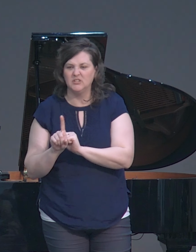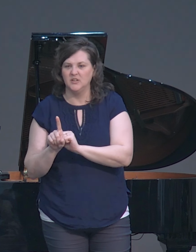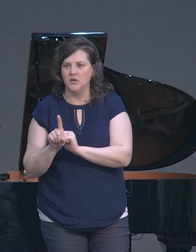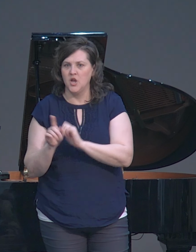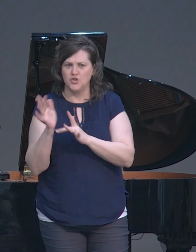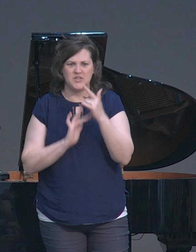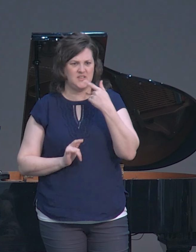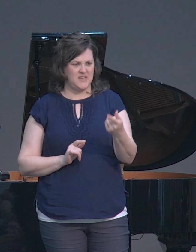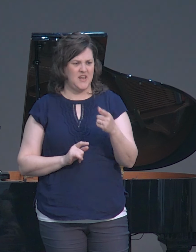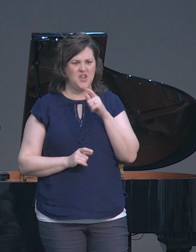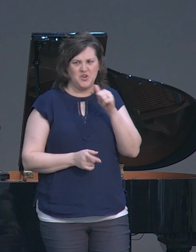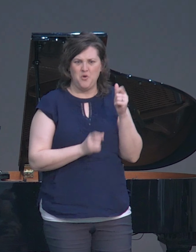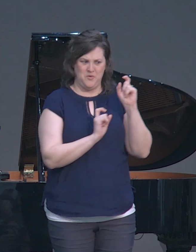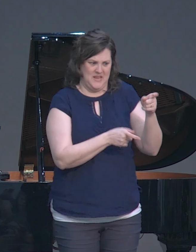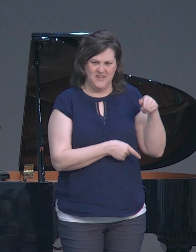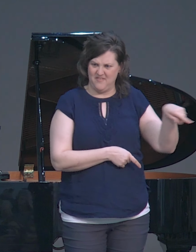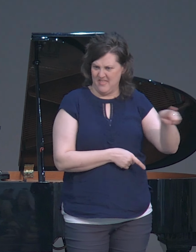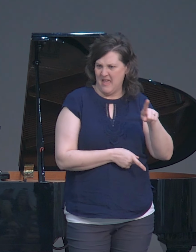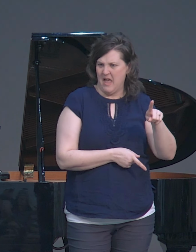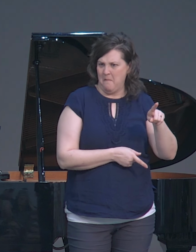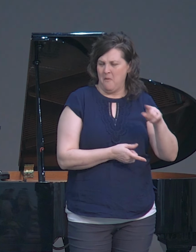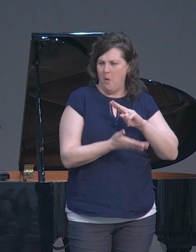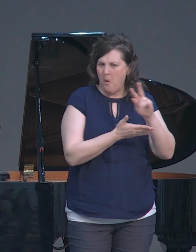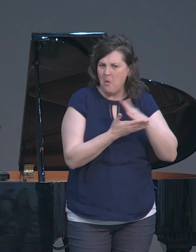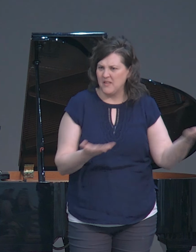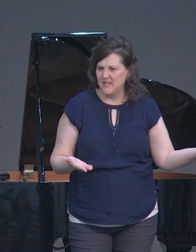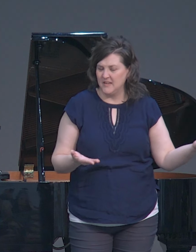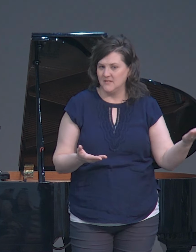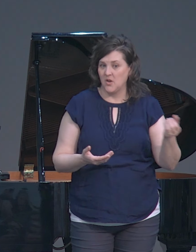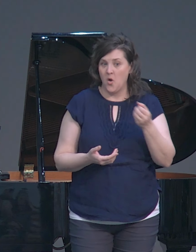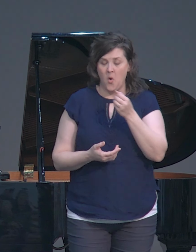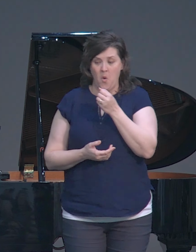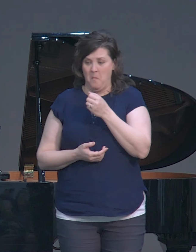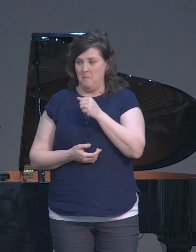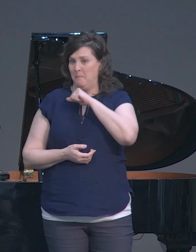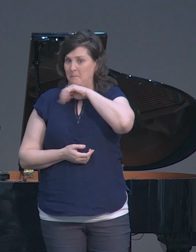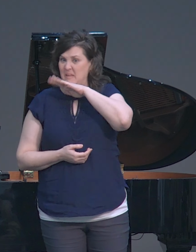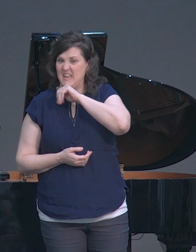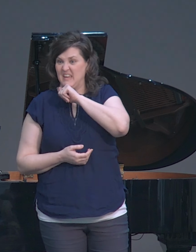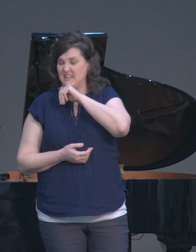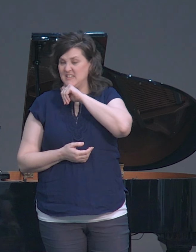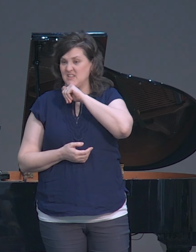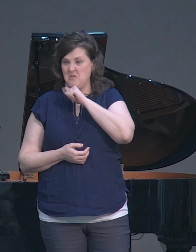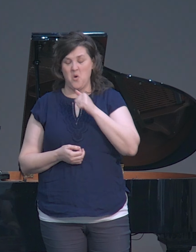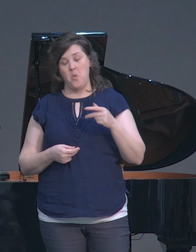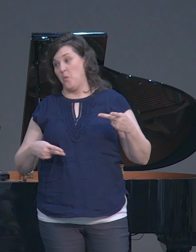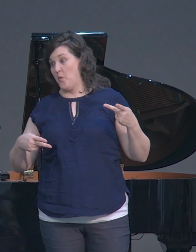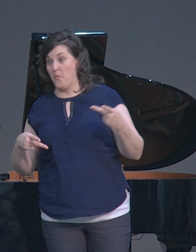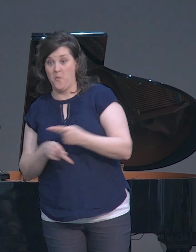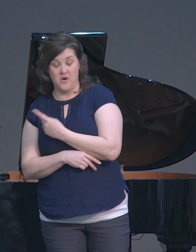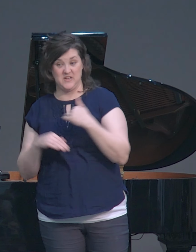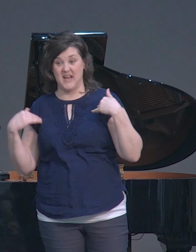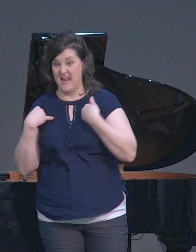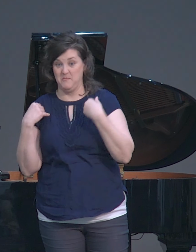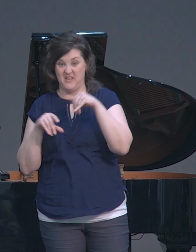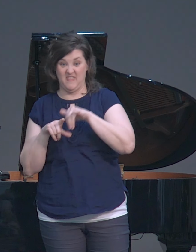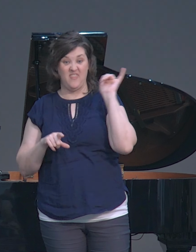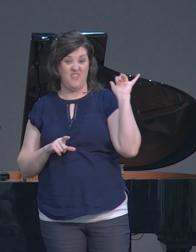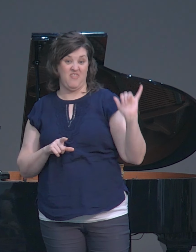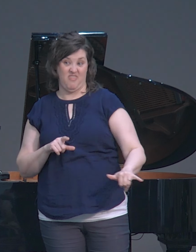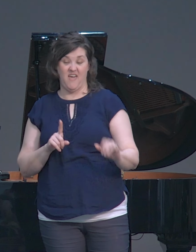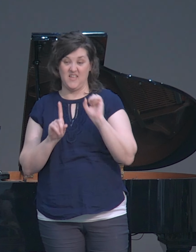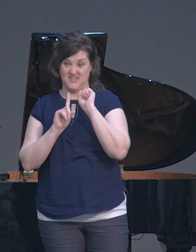And he says, don't throw pearls before pigs. Pigs were the worst animal in that society.